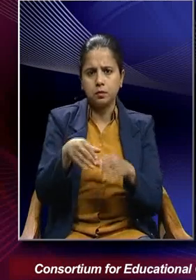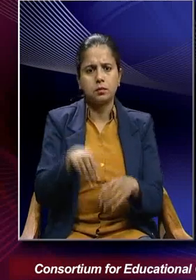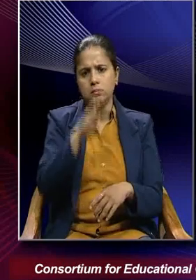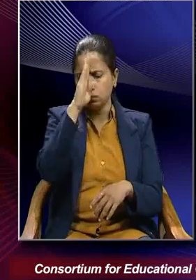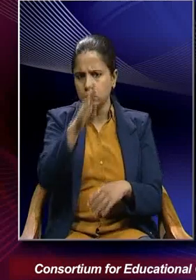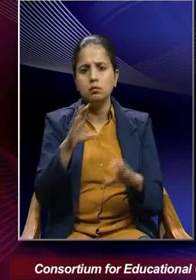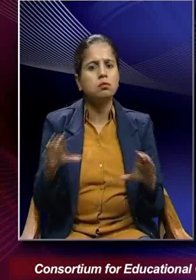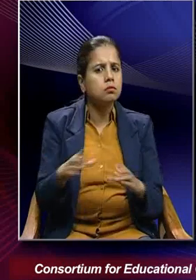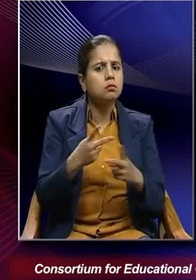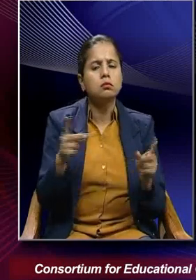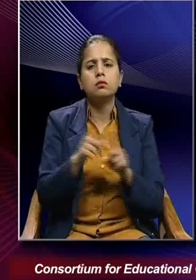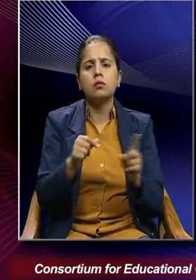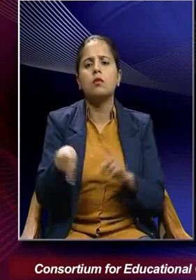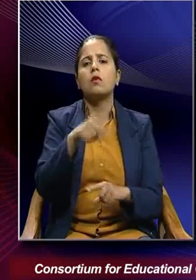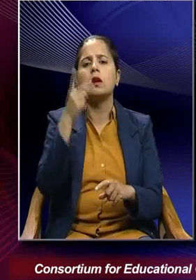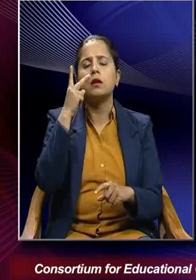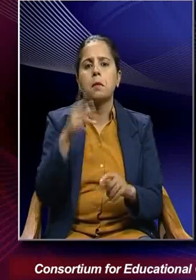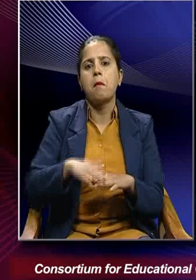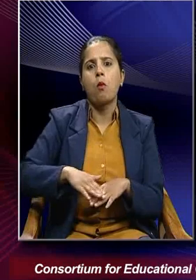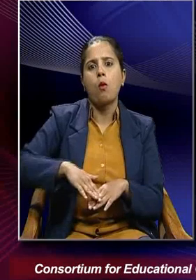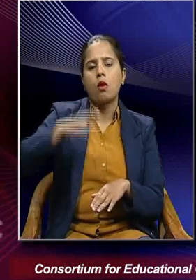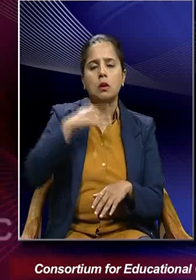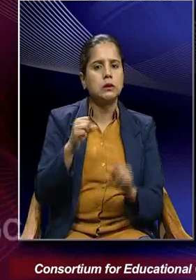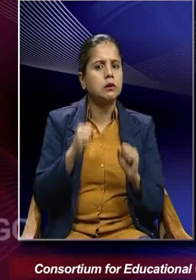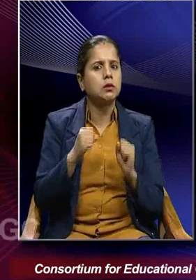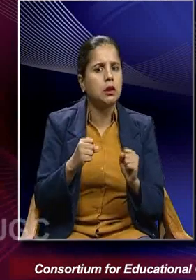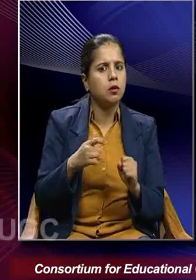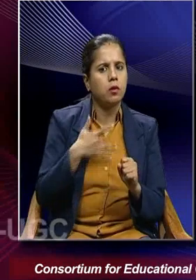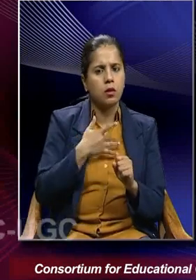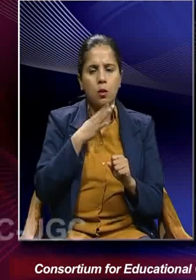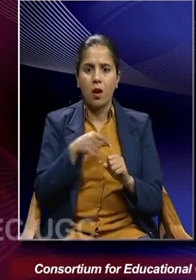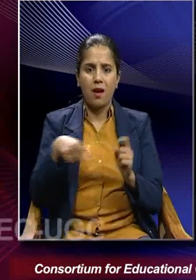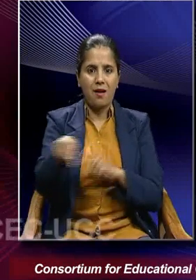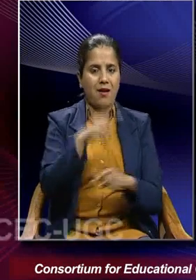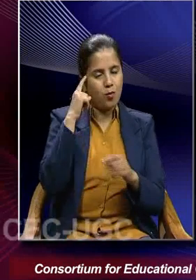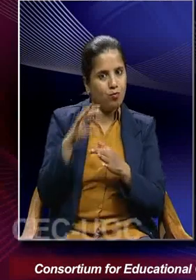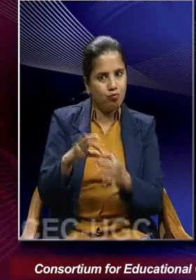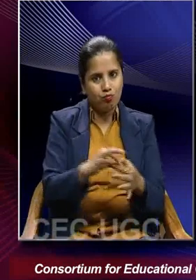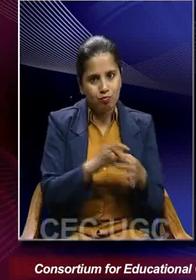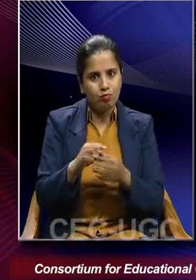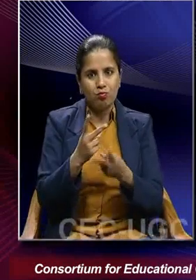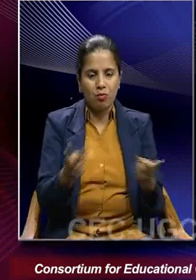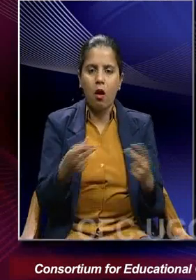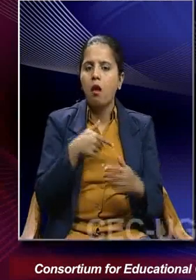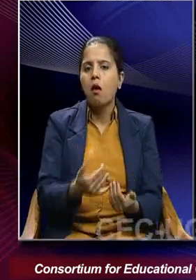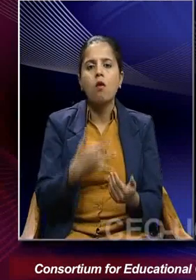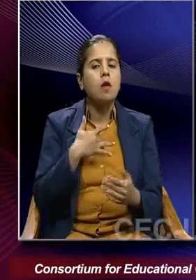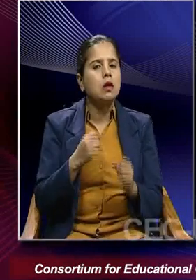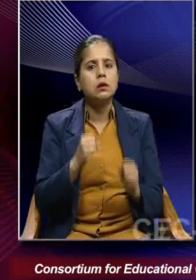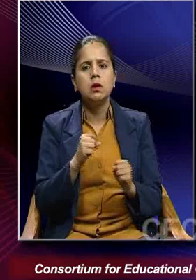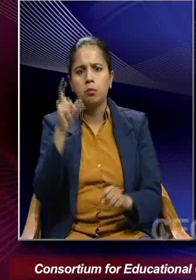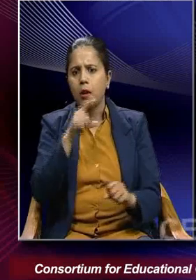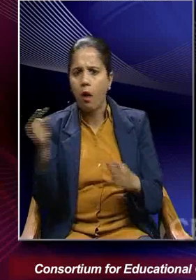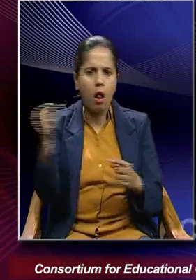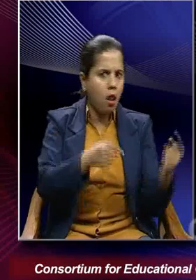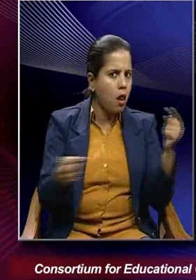day and thereafter, so it became increasingly difficult to maintain that kind of a unity of India, and